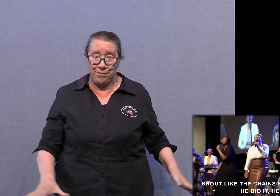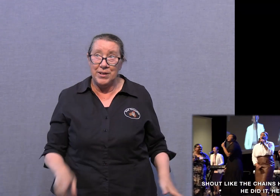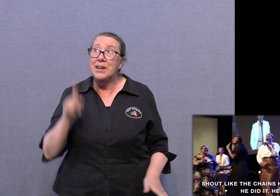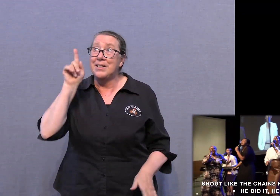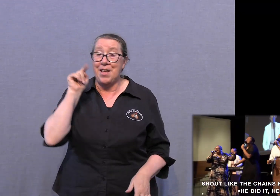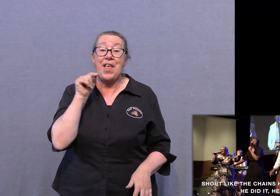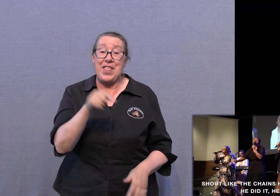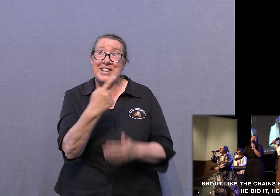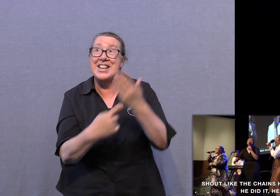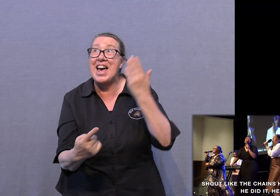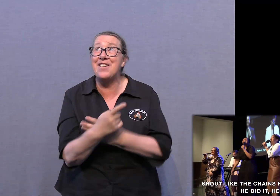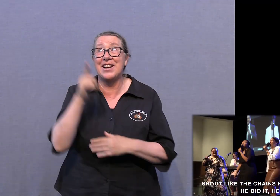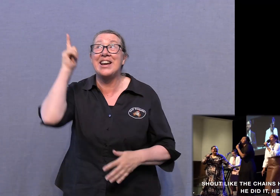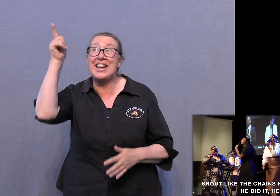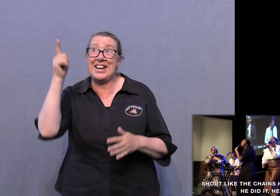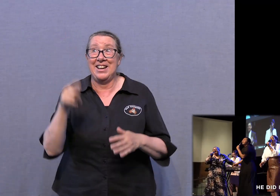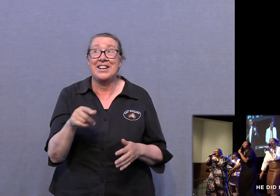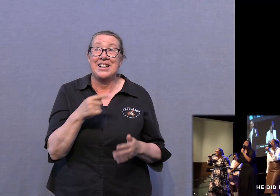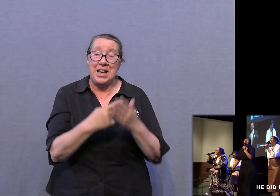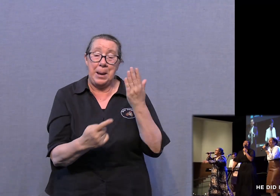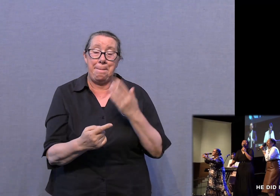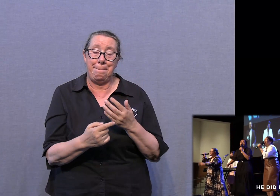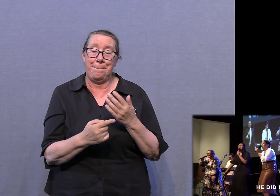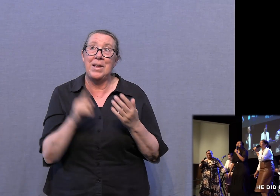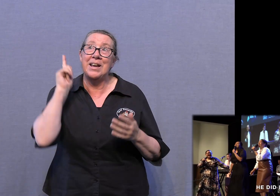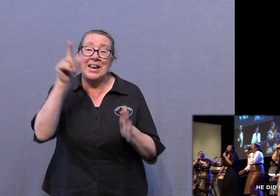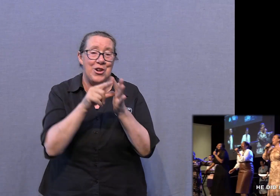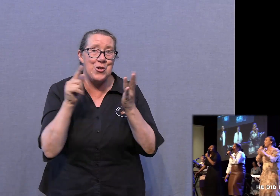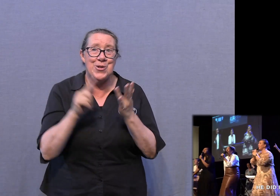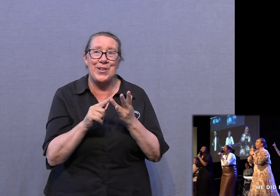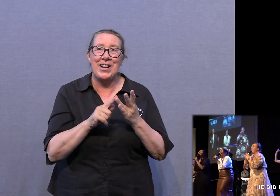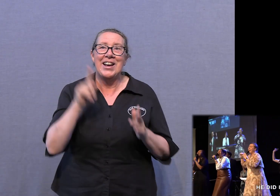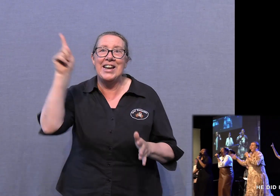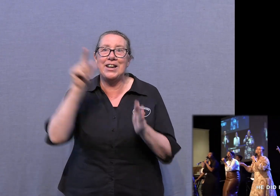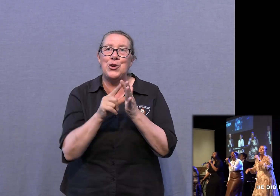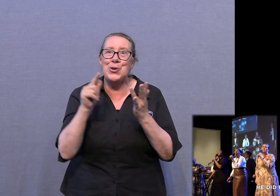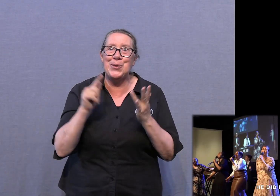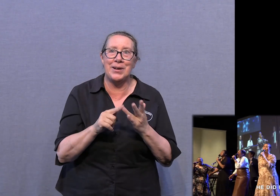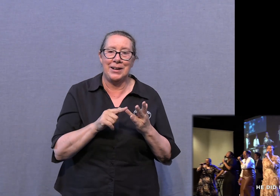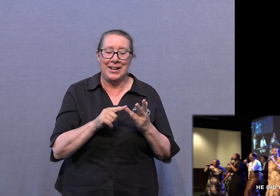He did it. He renewed. He did it.